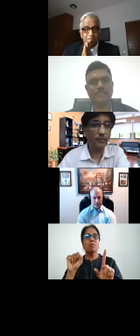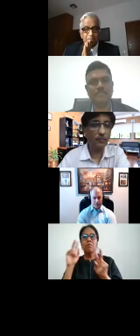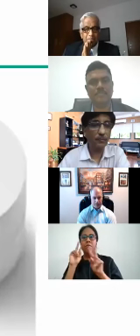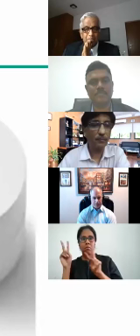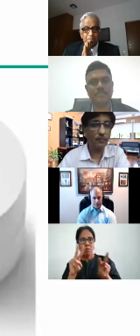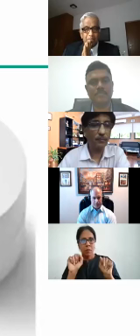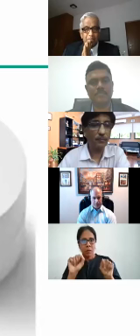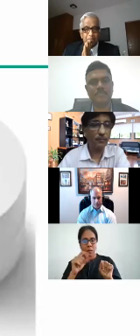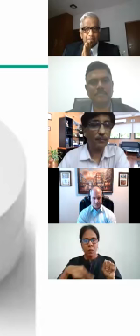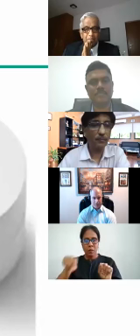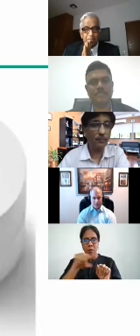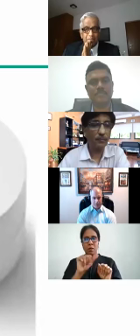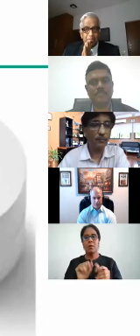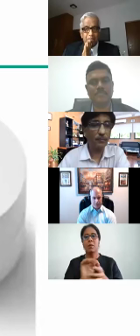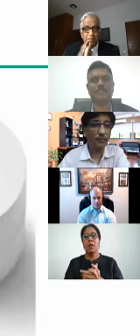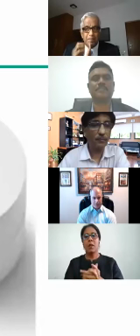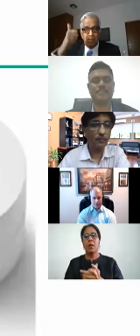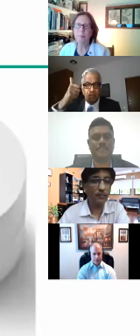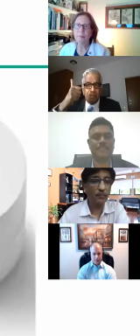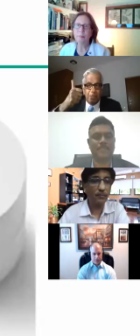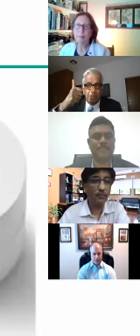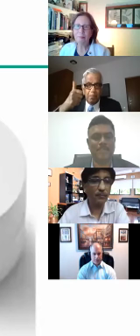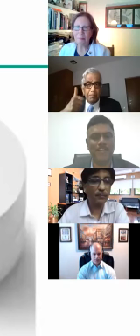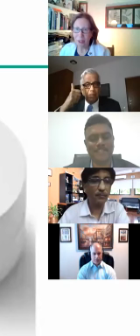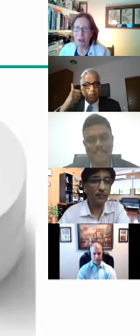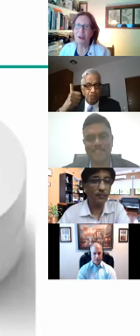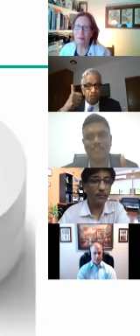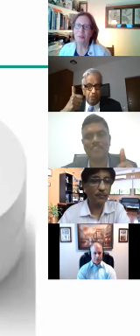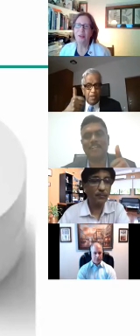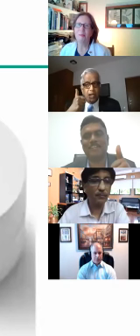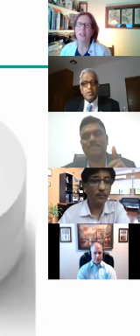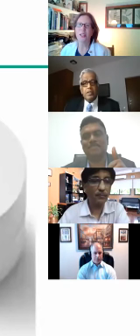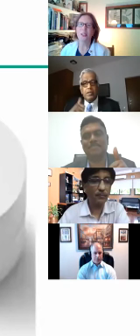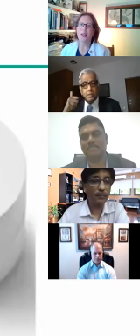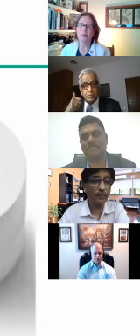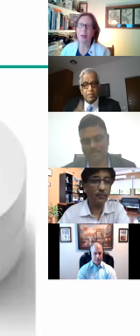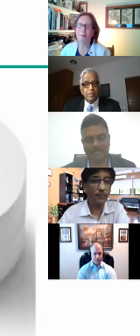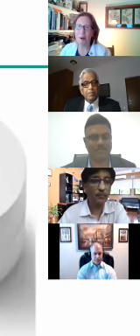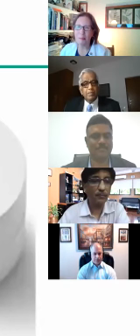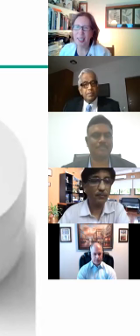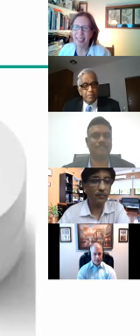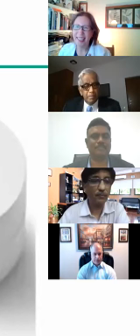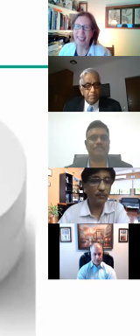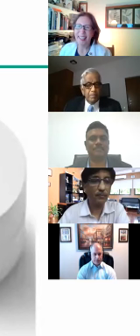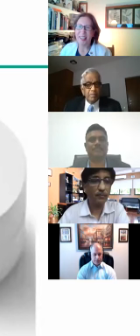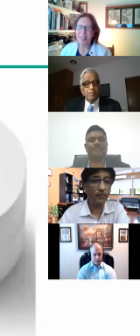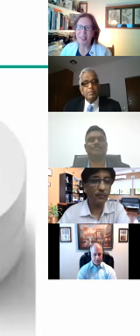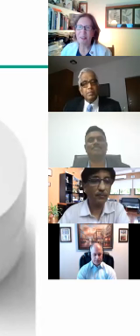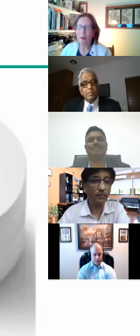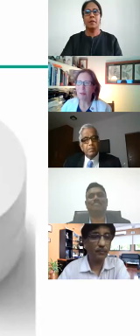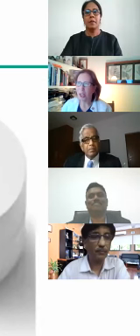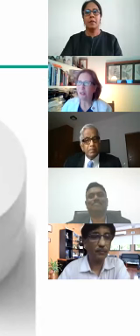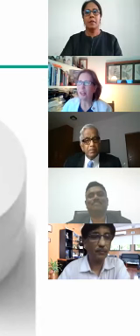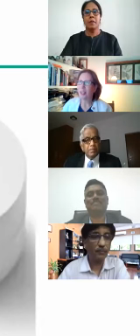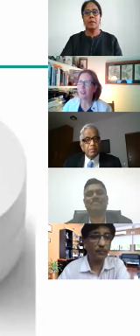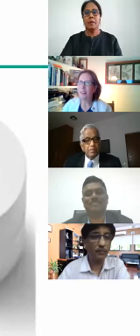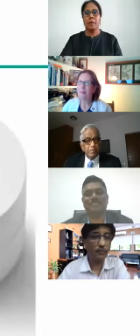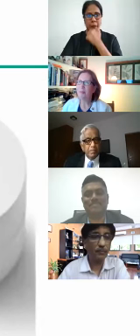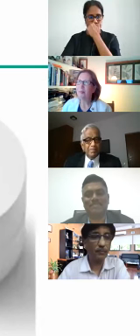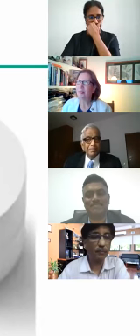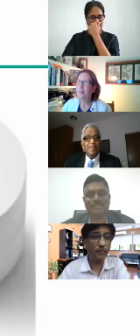in full screen mode. Yes, it's all right. I'm getting the thumbs up from TV